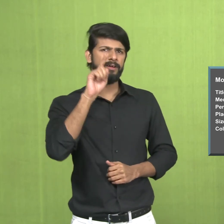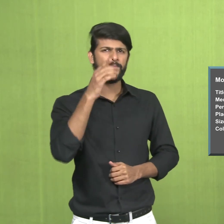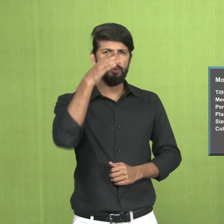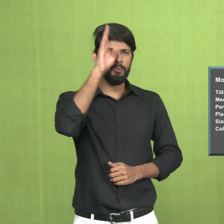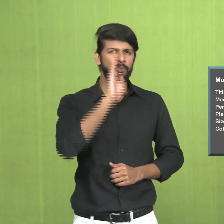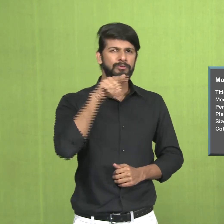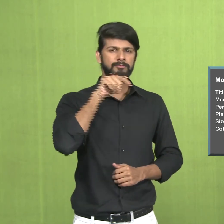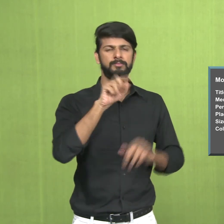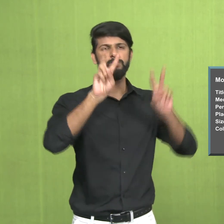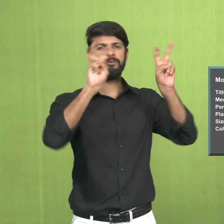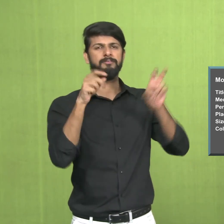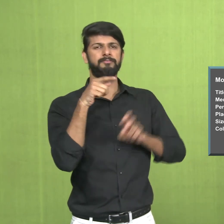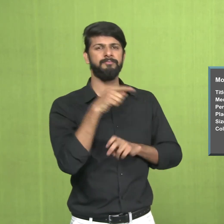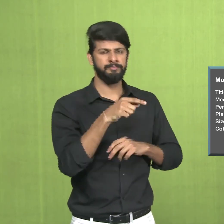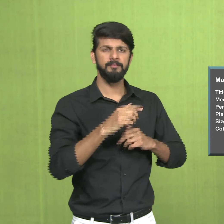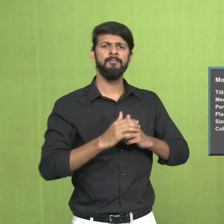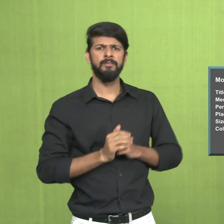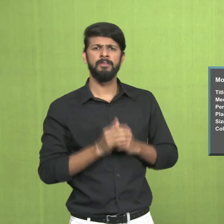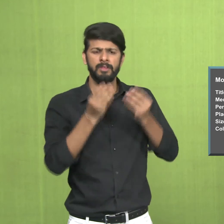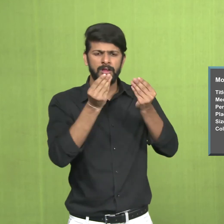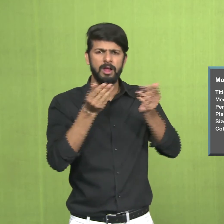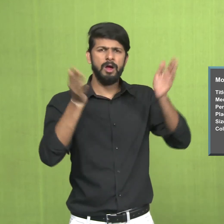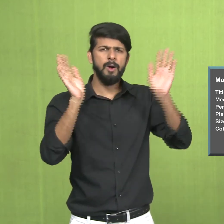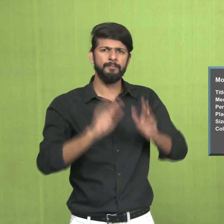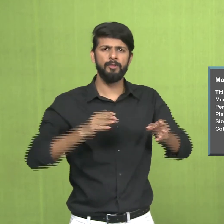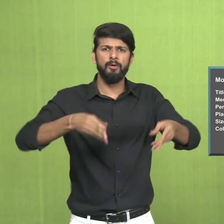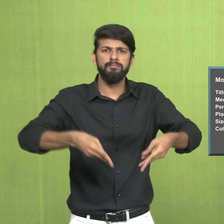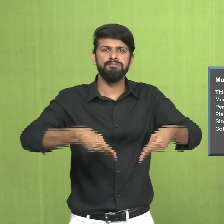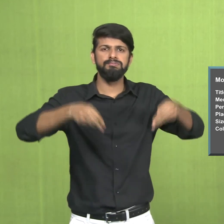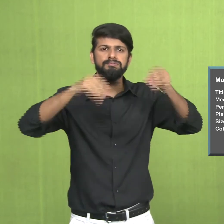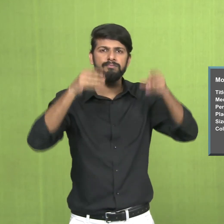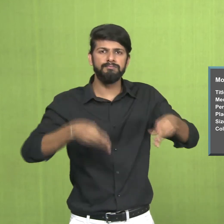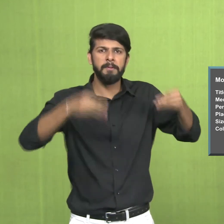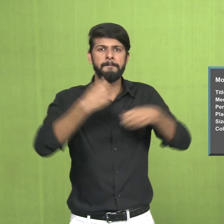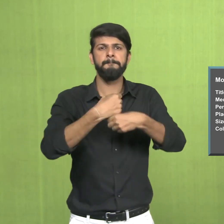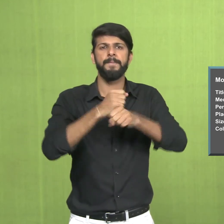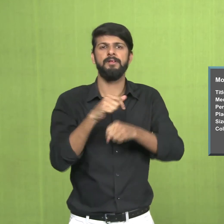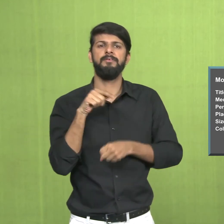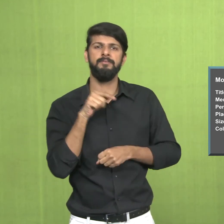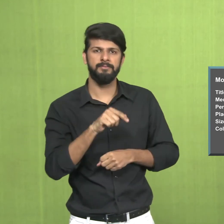The third sculpture is called the Mother Goddess. The medium is